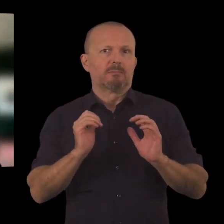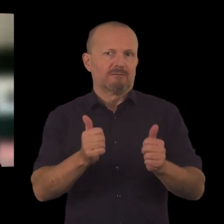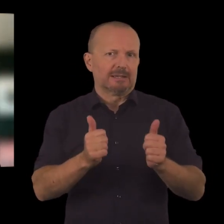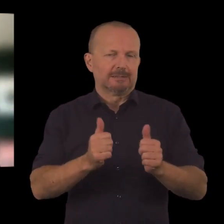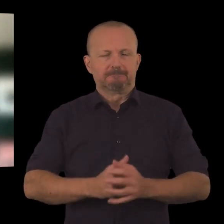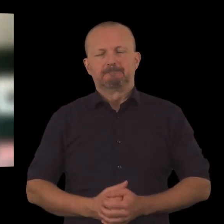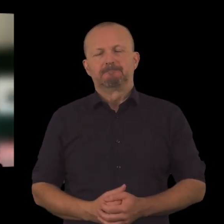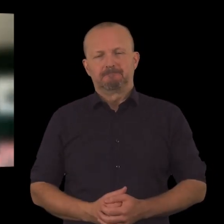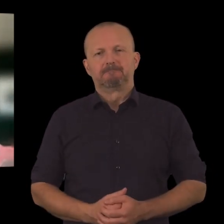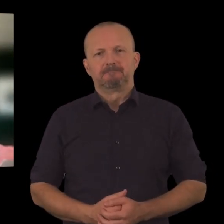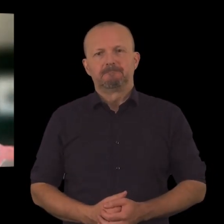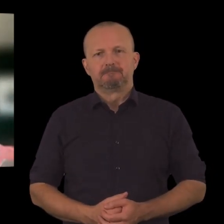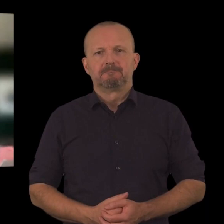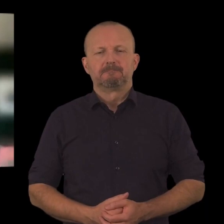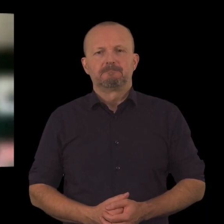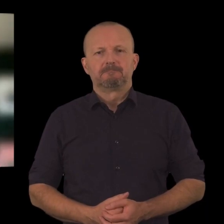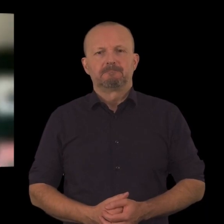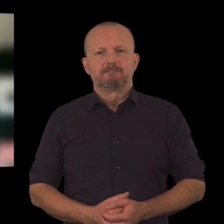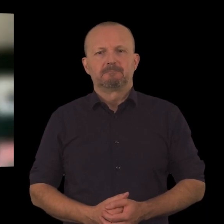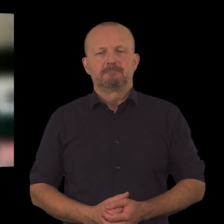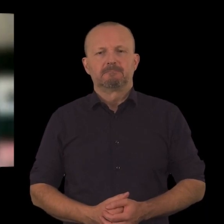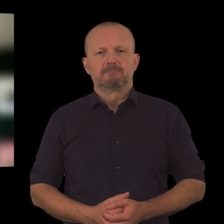that would be fantastic. Yeah.